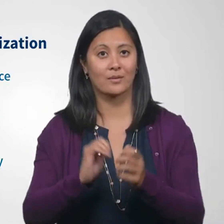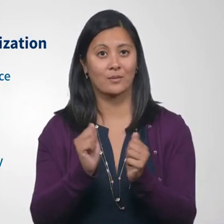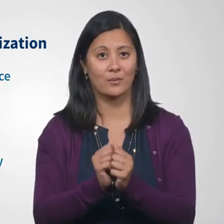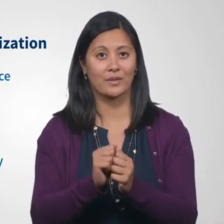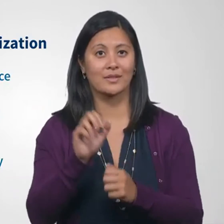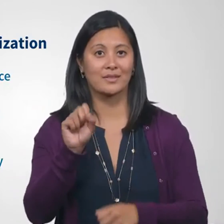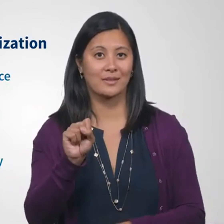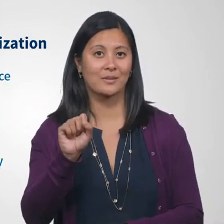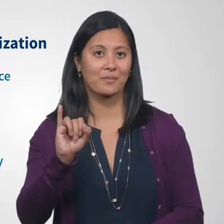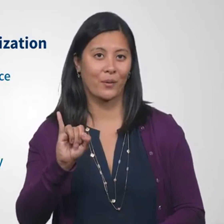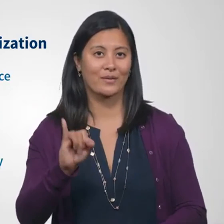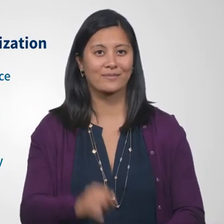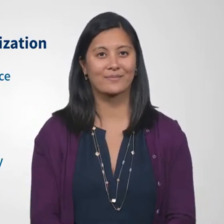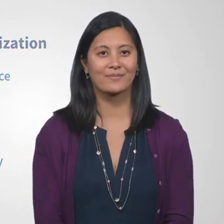etc.